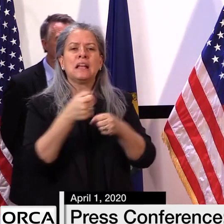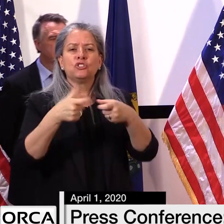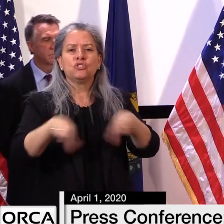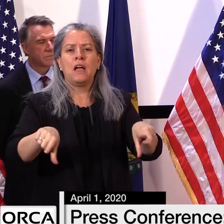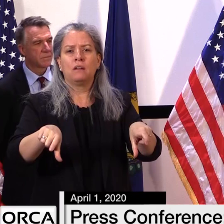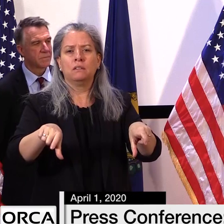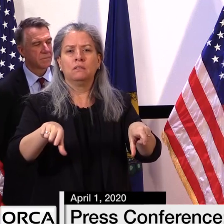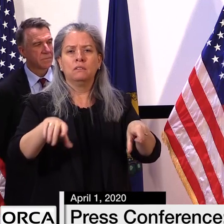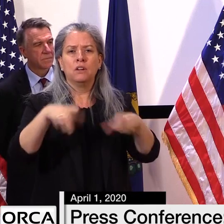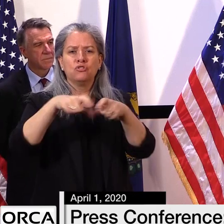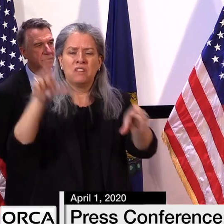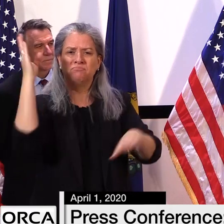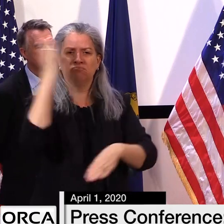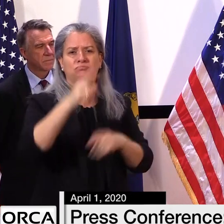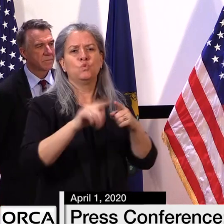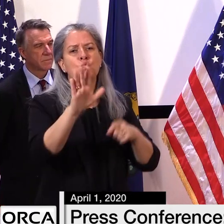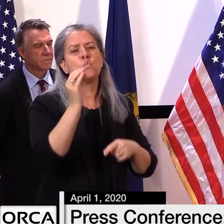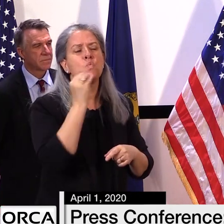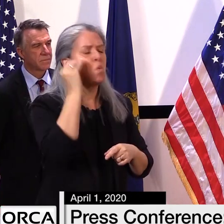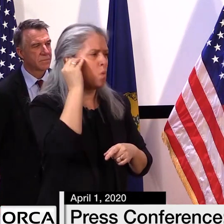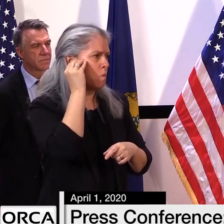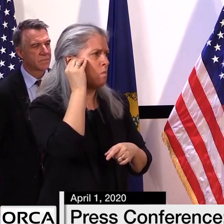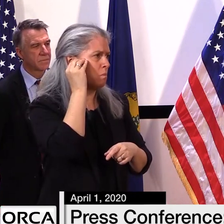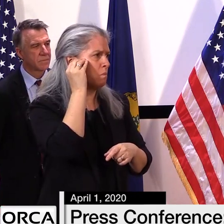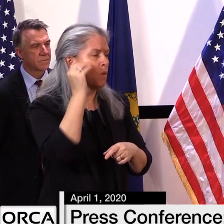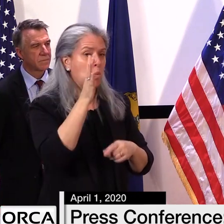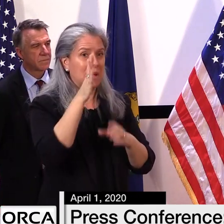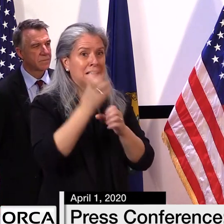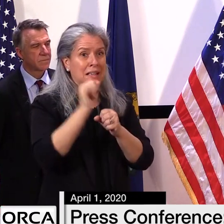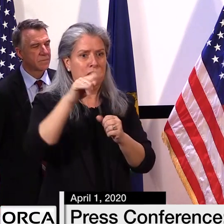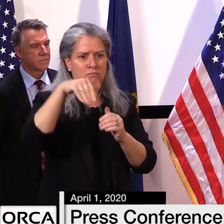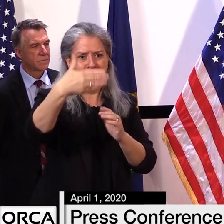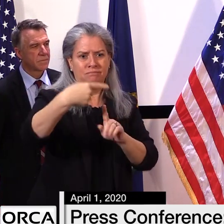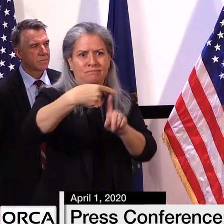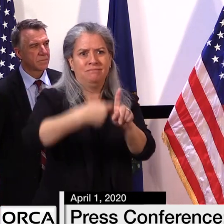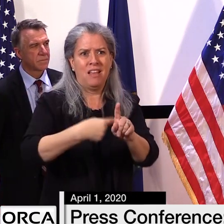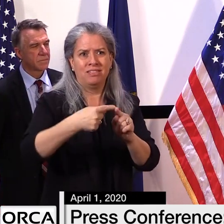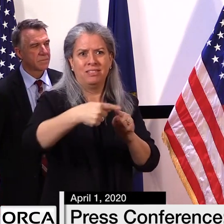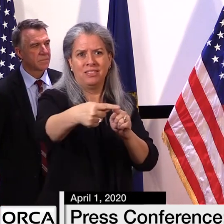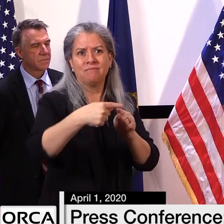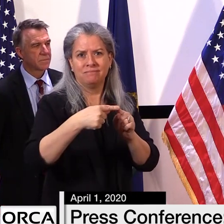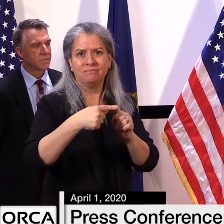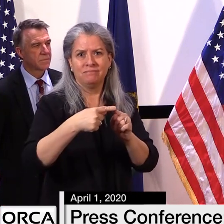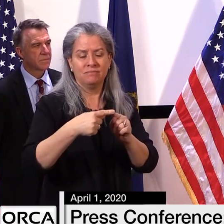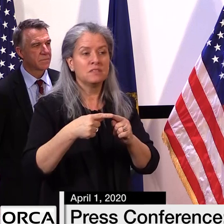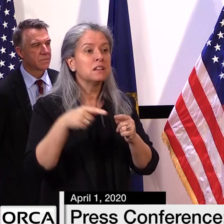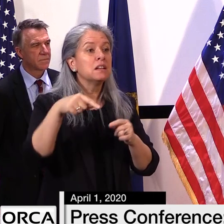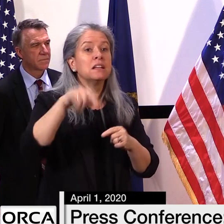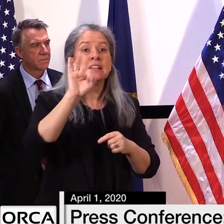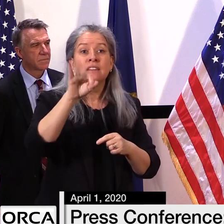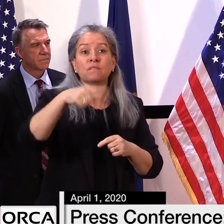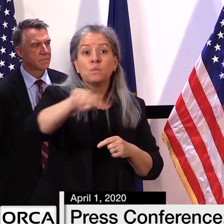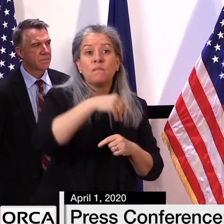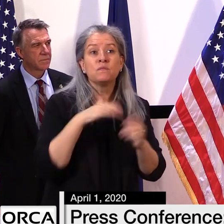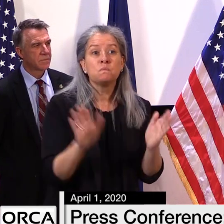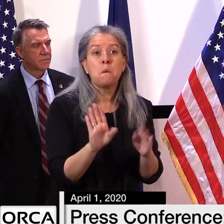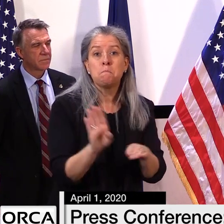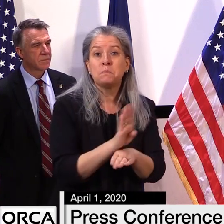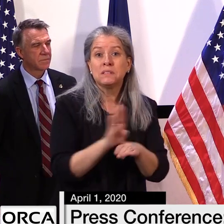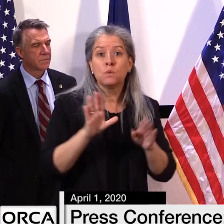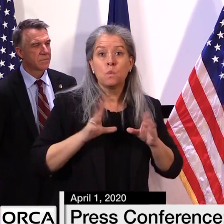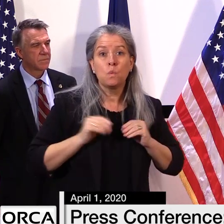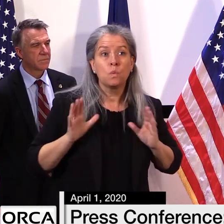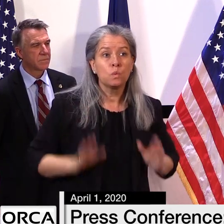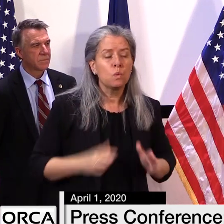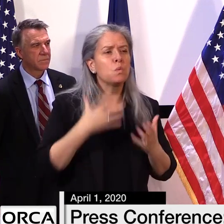next 30 days. We are encouraging all small business owners to consider applying for the Economic Injury